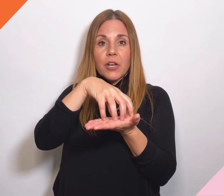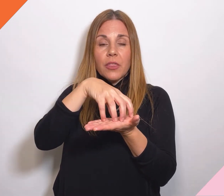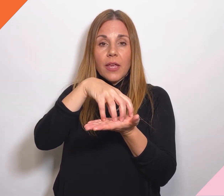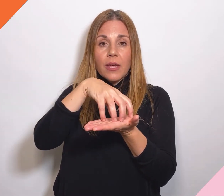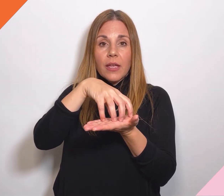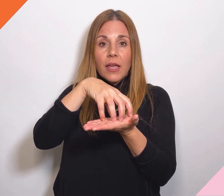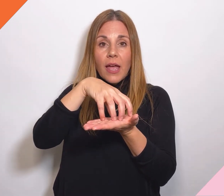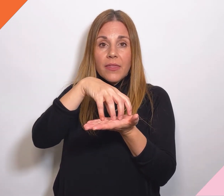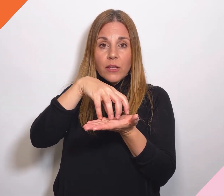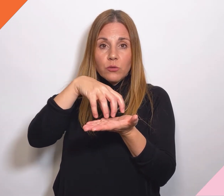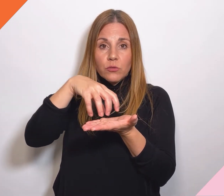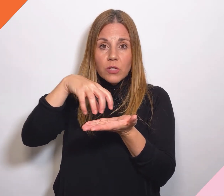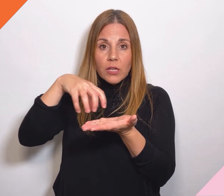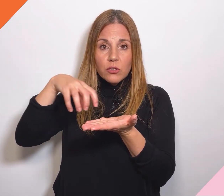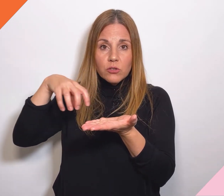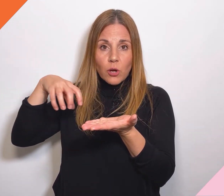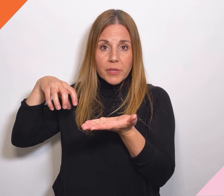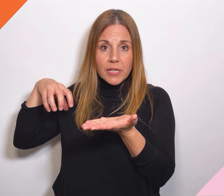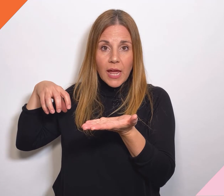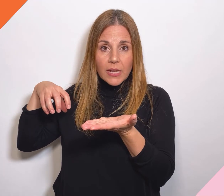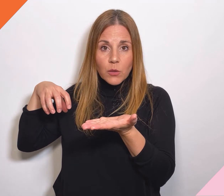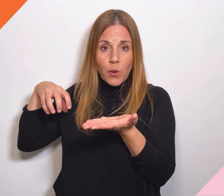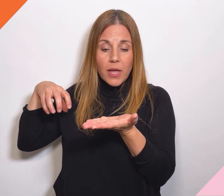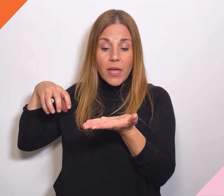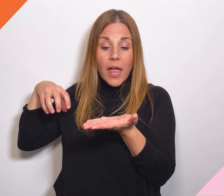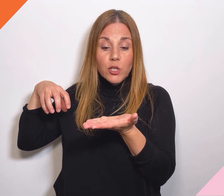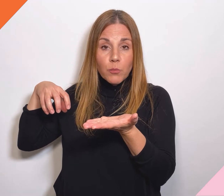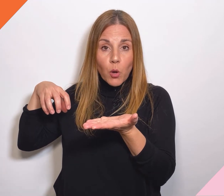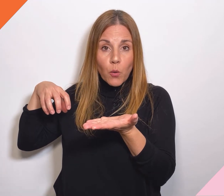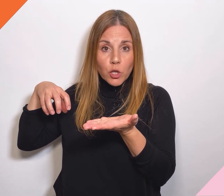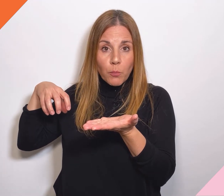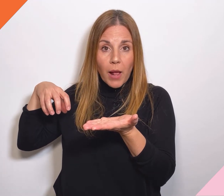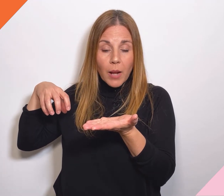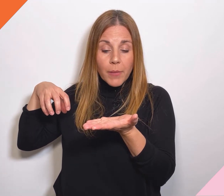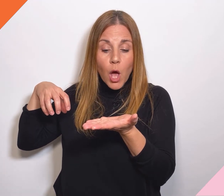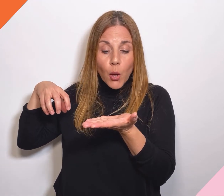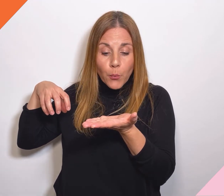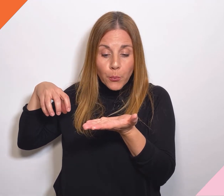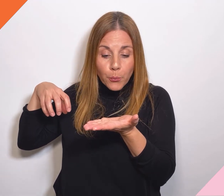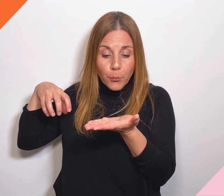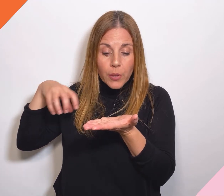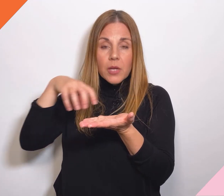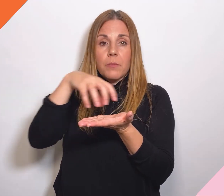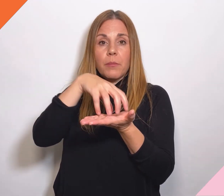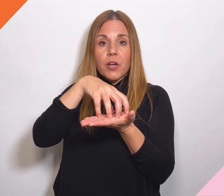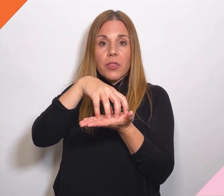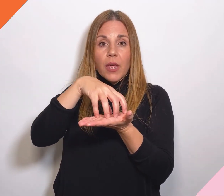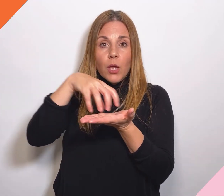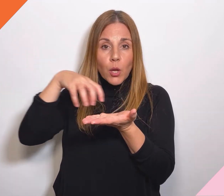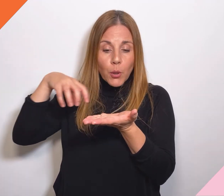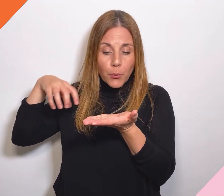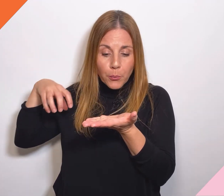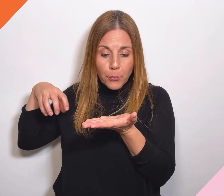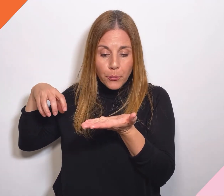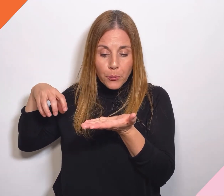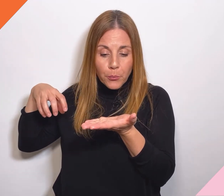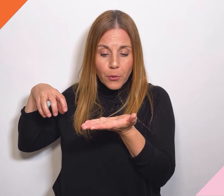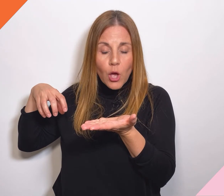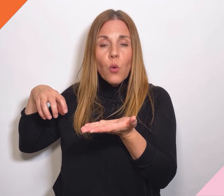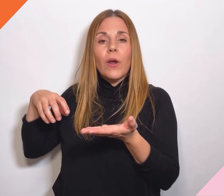birthday. And then you take your dominant hand away and you blow on your palm, birthday. When I